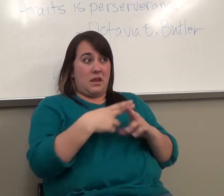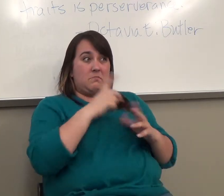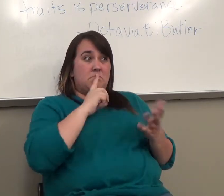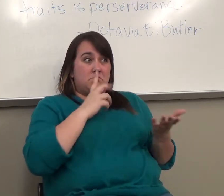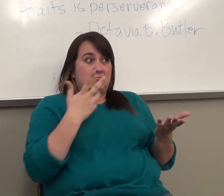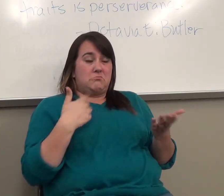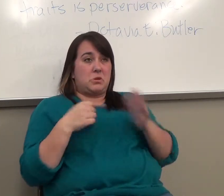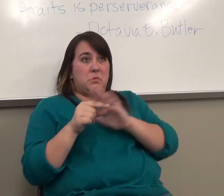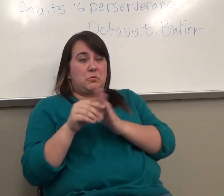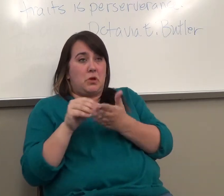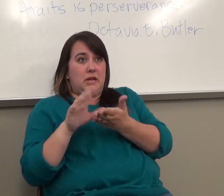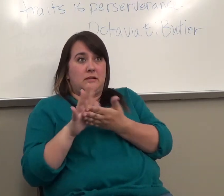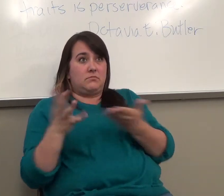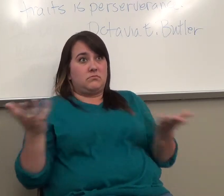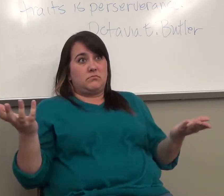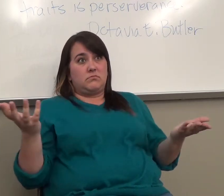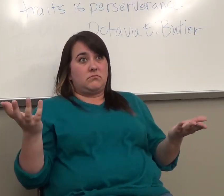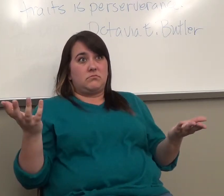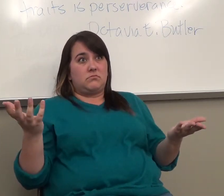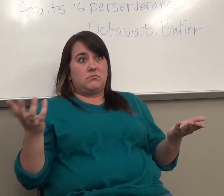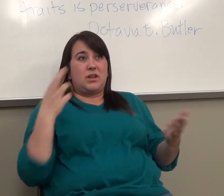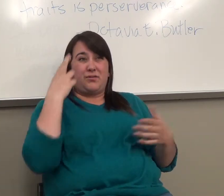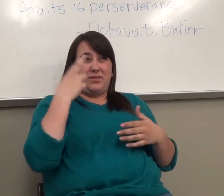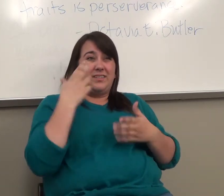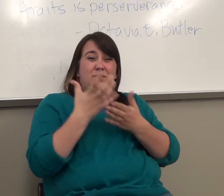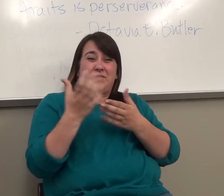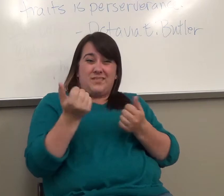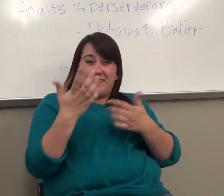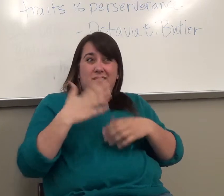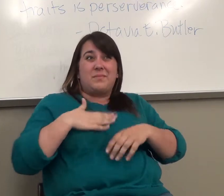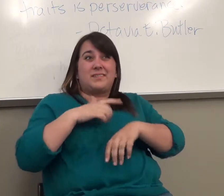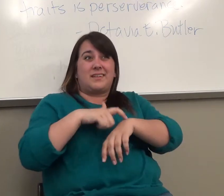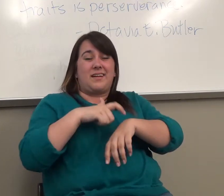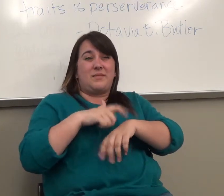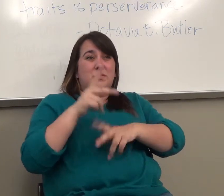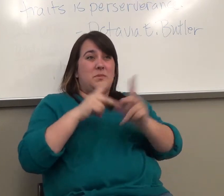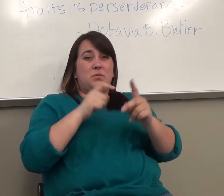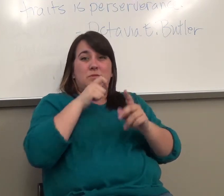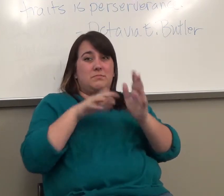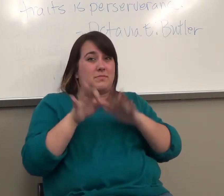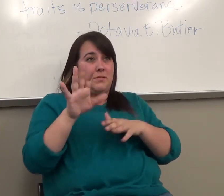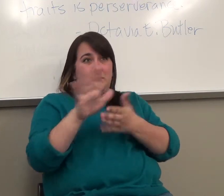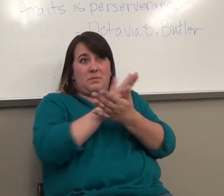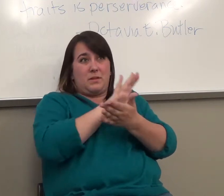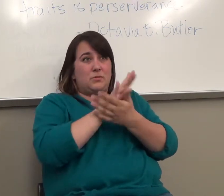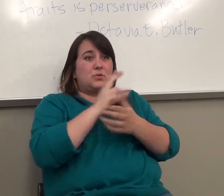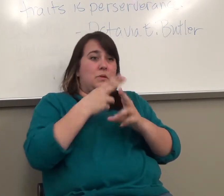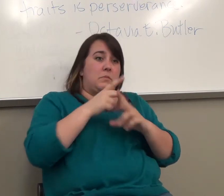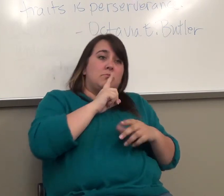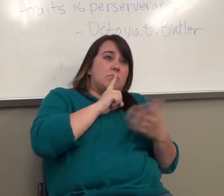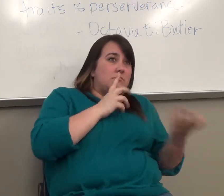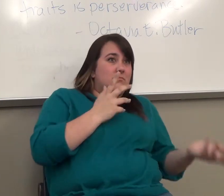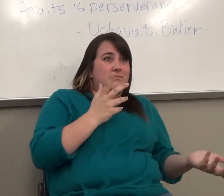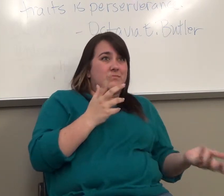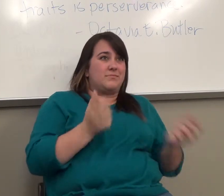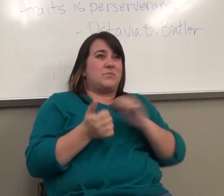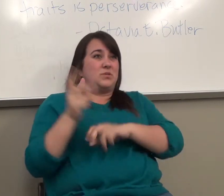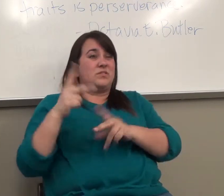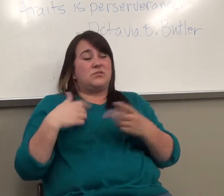was spending an awful lot of my time trying to deal with people who didn't pick up their papers or didn't put names. Most teachers do that. I call it the